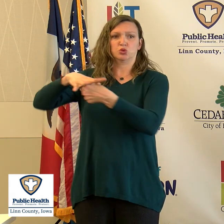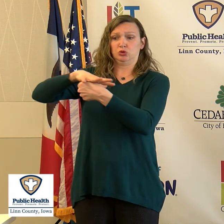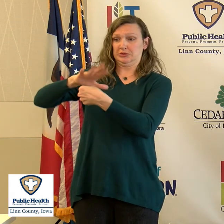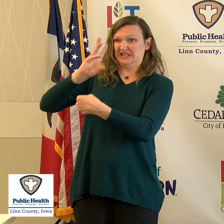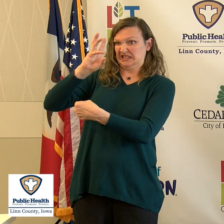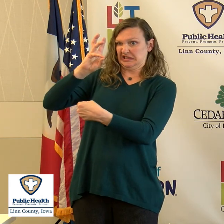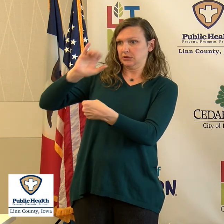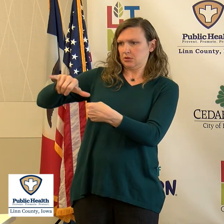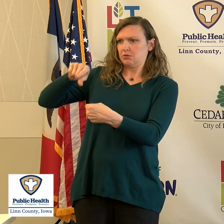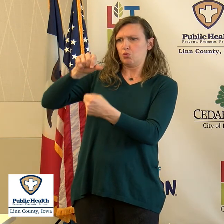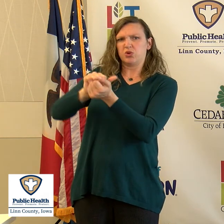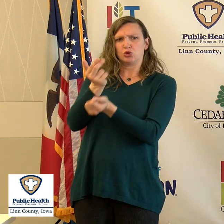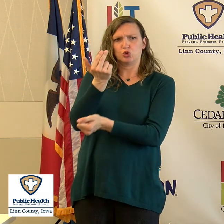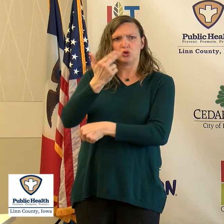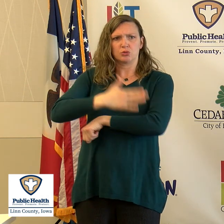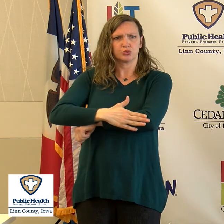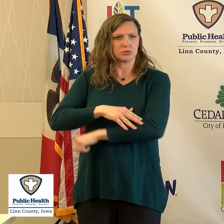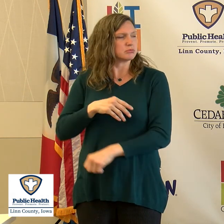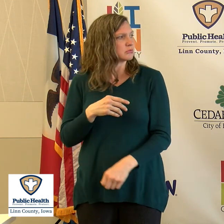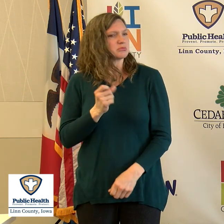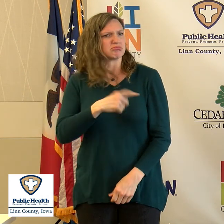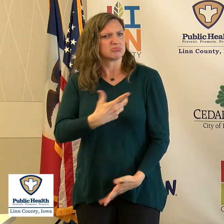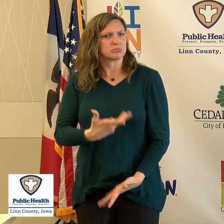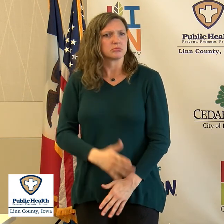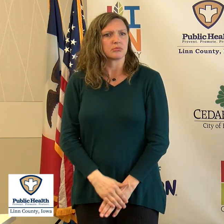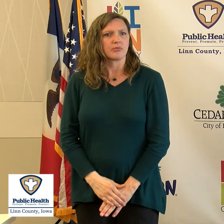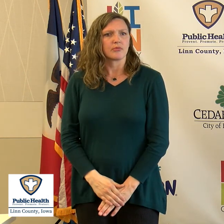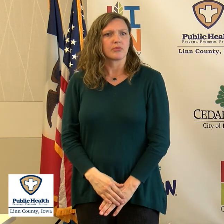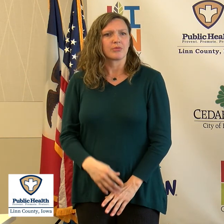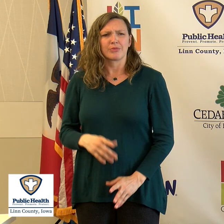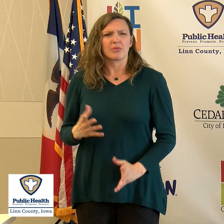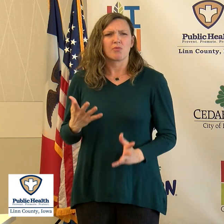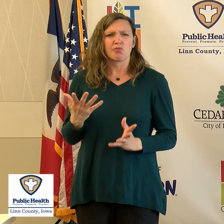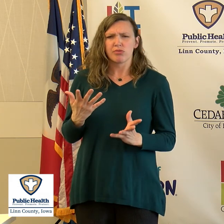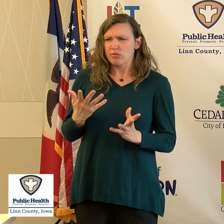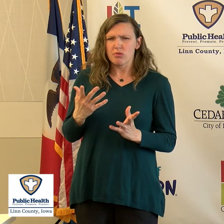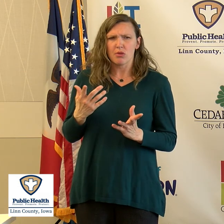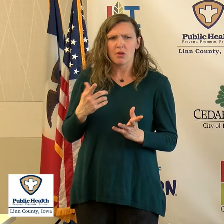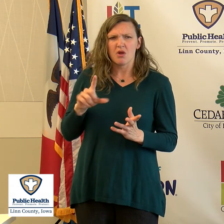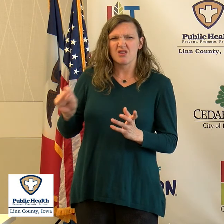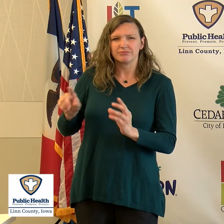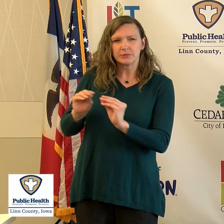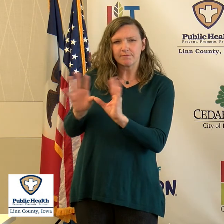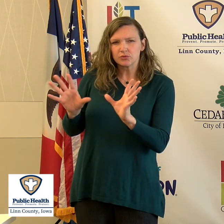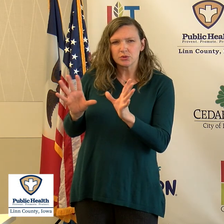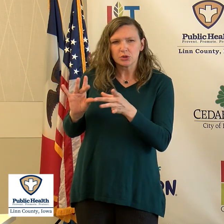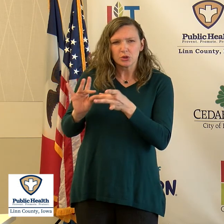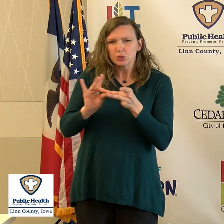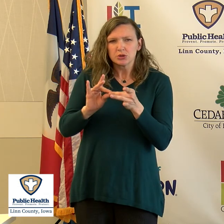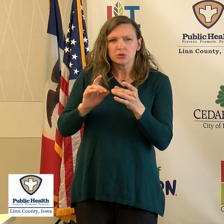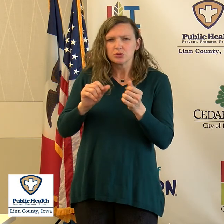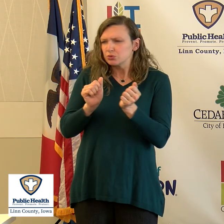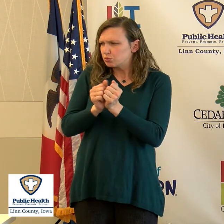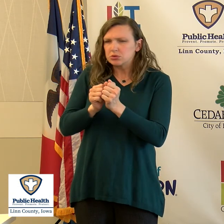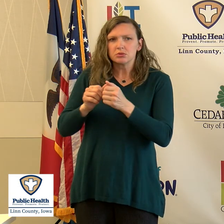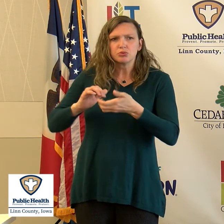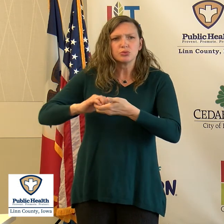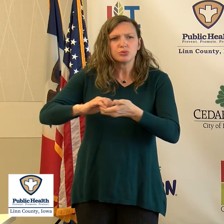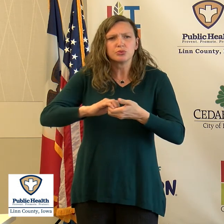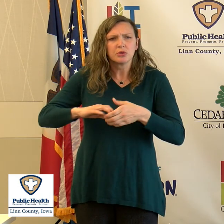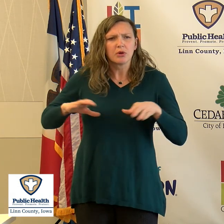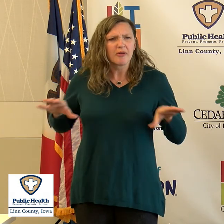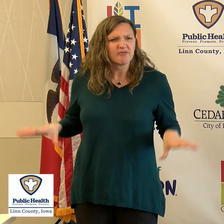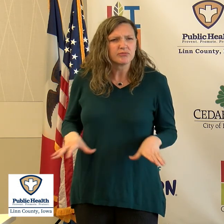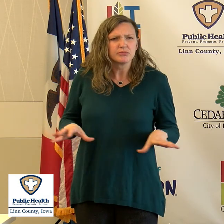you're talking about law enforcement in particular then with coordination activities? Law enforcement, or even if it's with